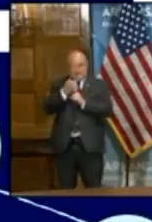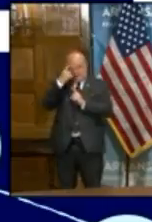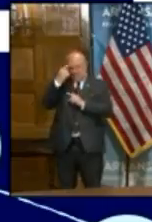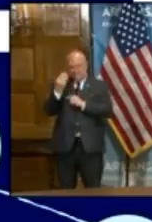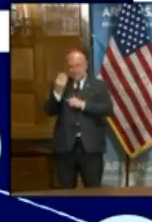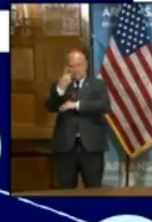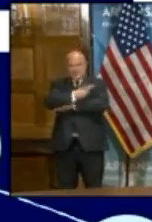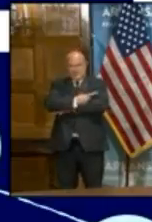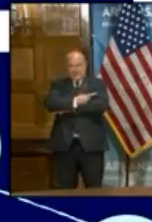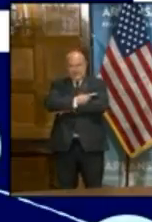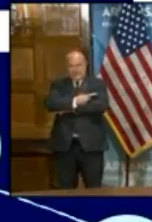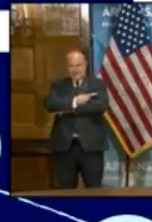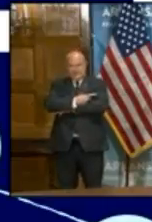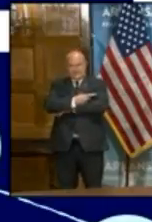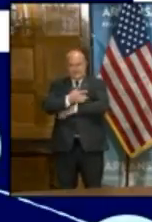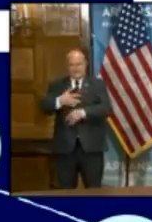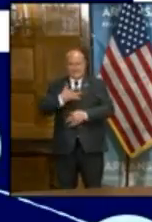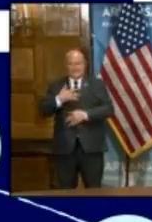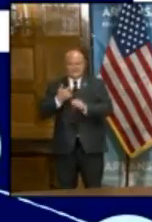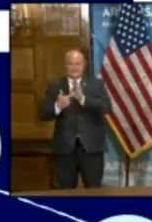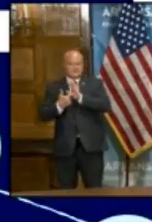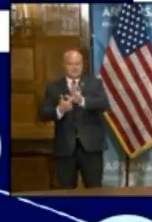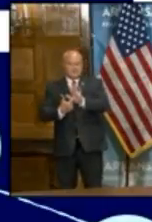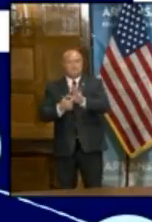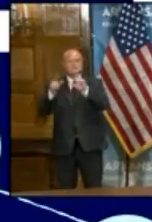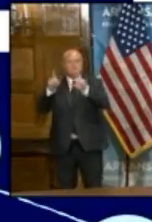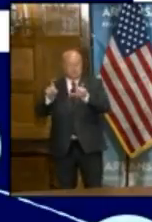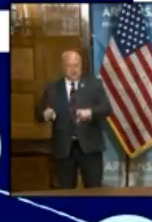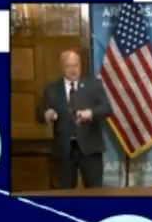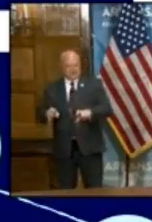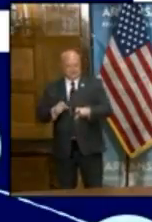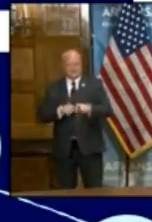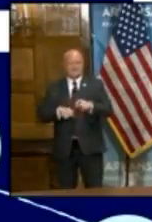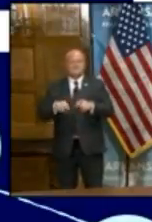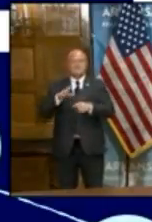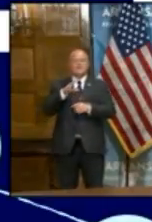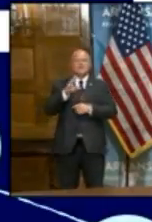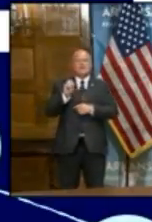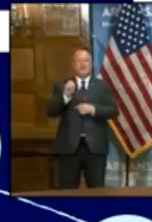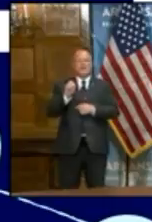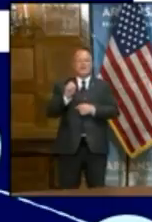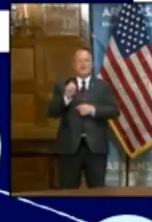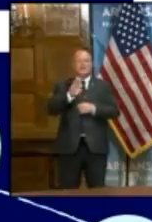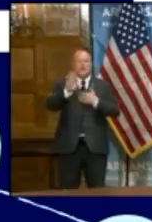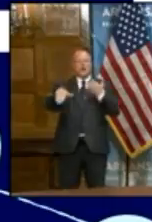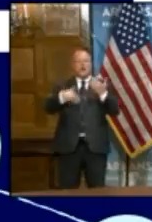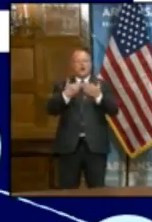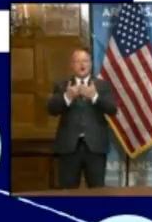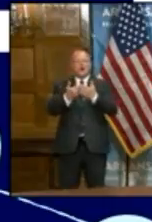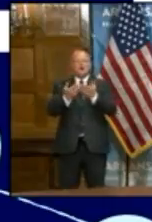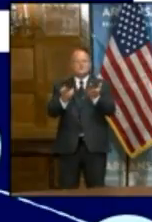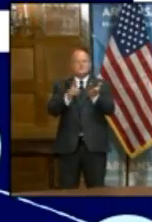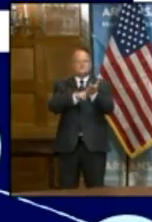for 14 days. If they're symptomatic, they need to get tested, and they're all